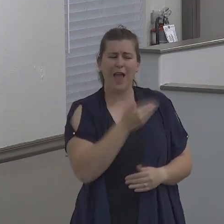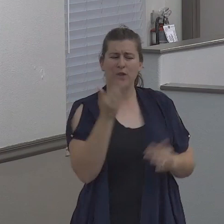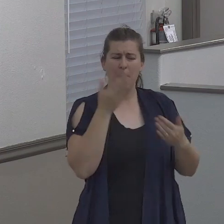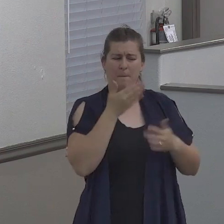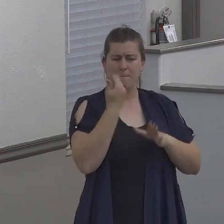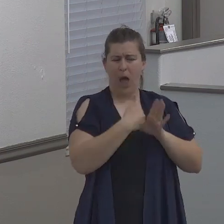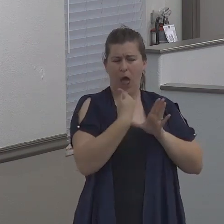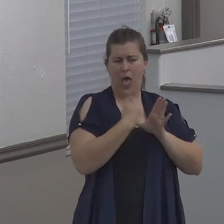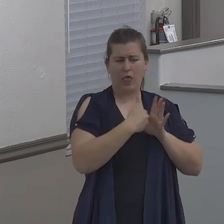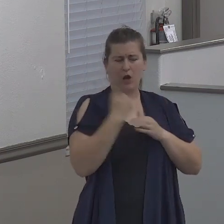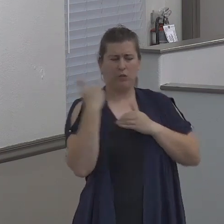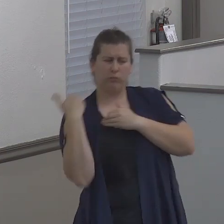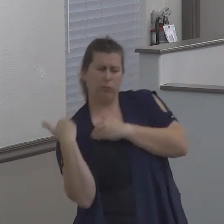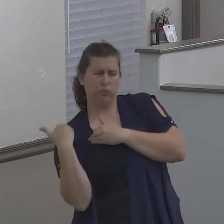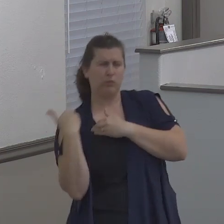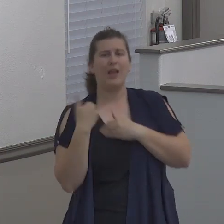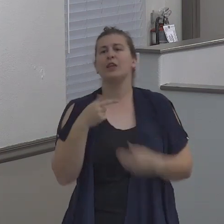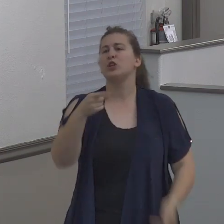got the foggiest clue.